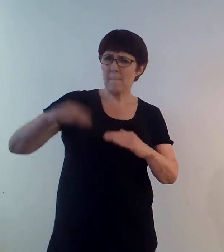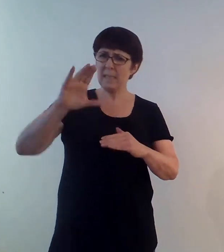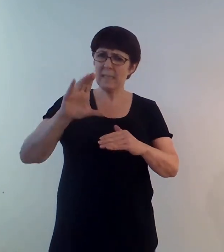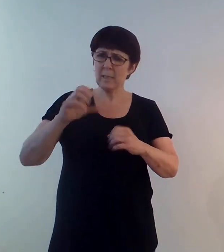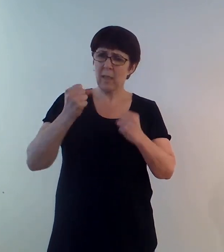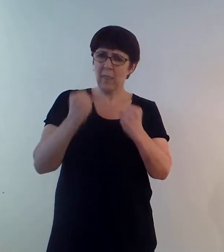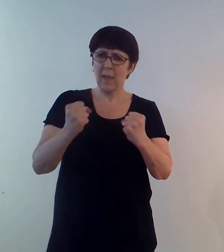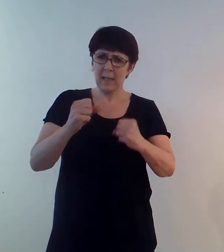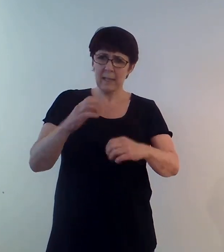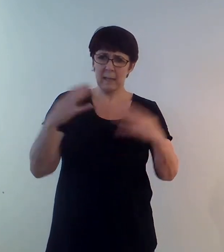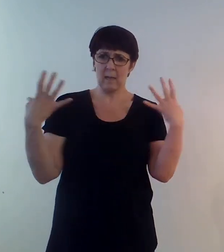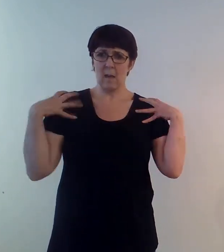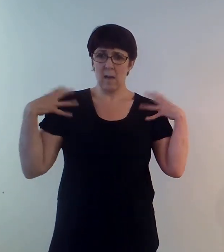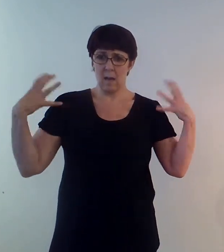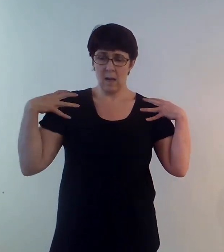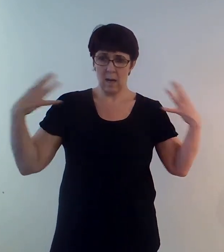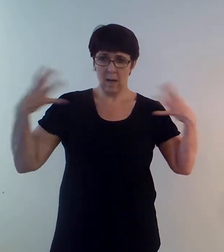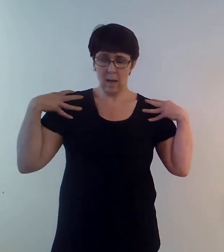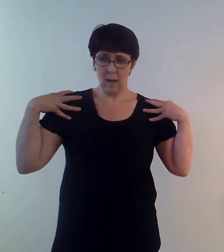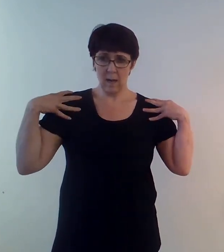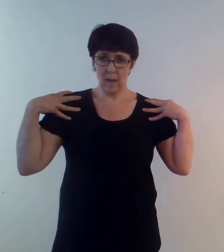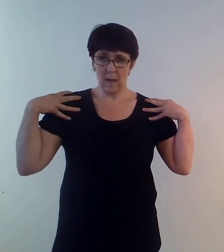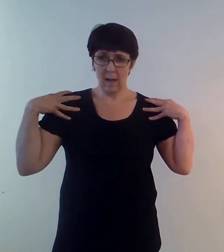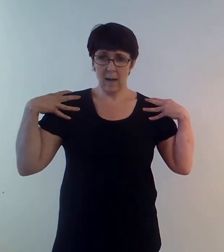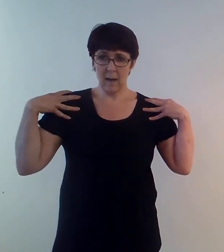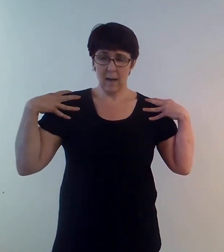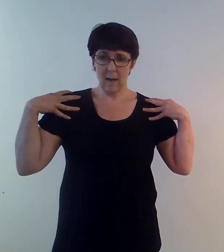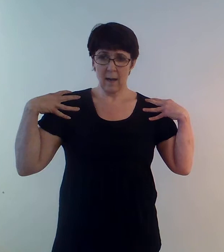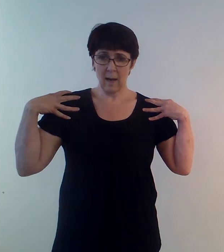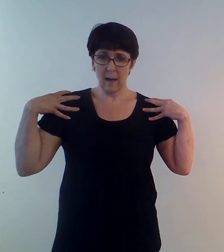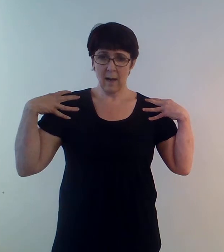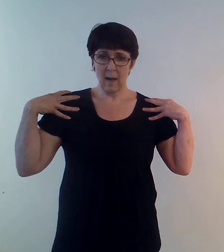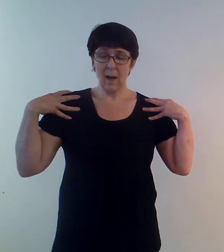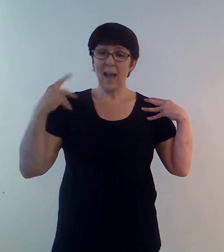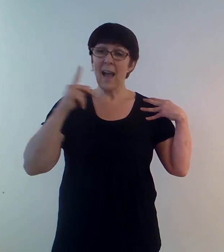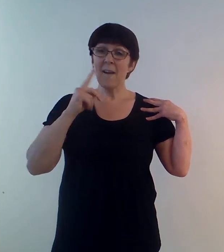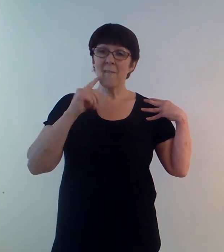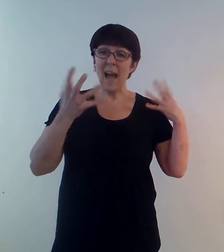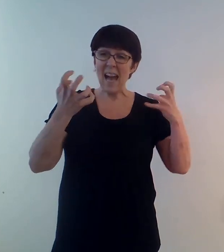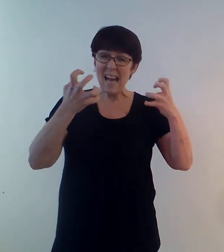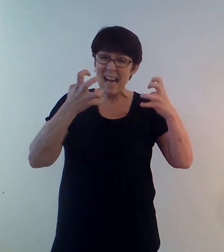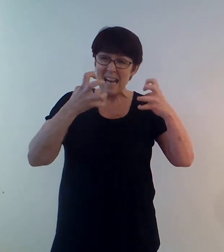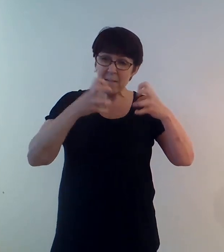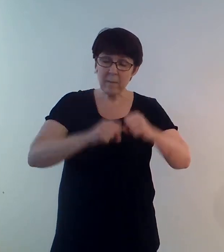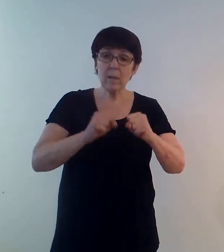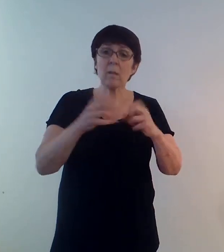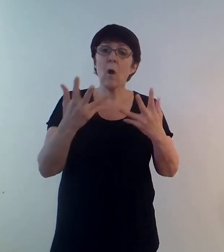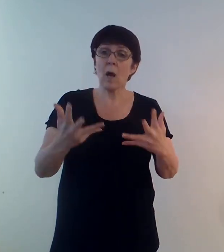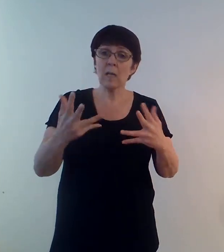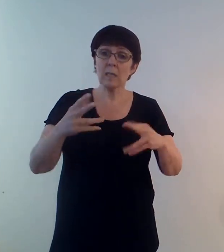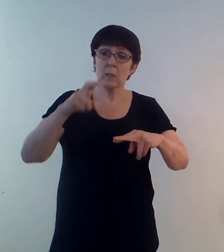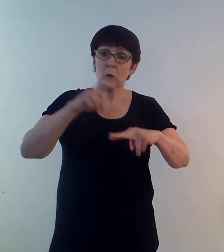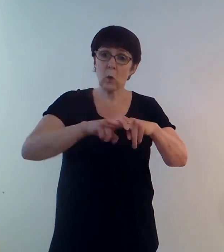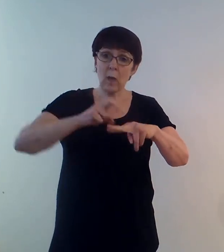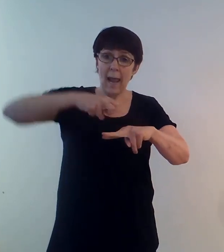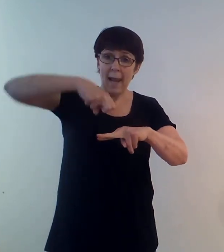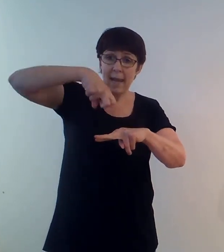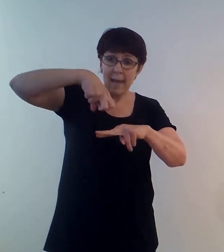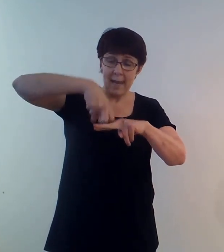possible. To make this slightly easier, we can put our knees on the chair. So we're adding more pressure to the legs. And